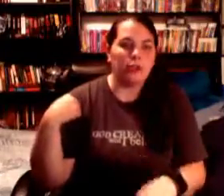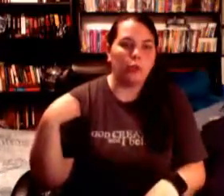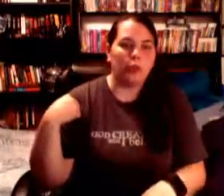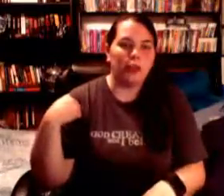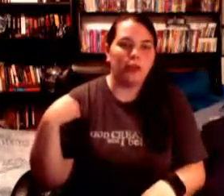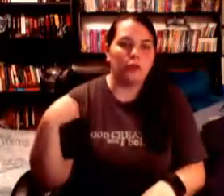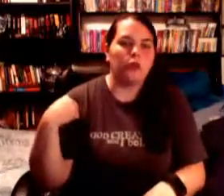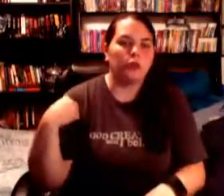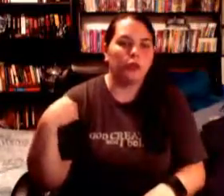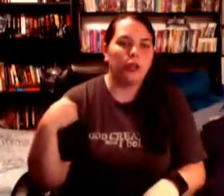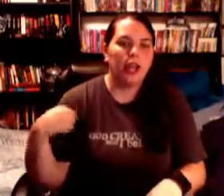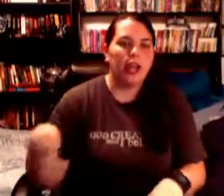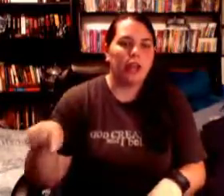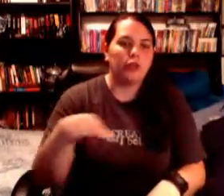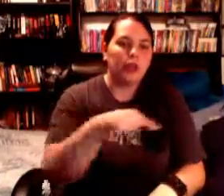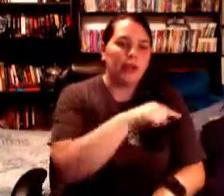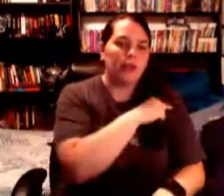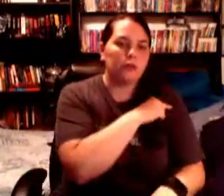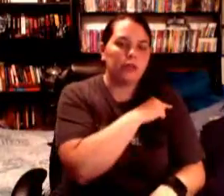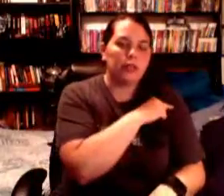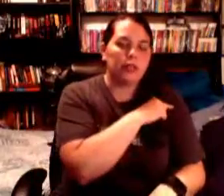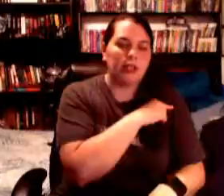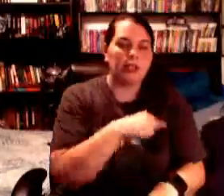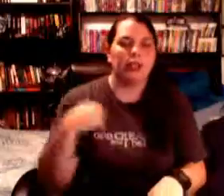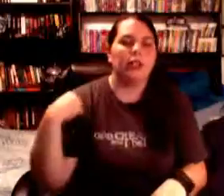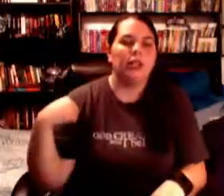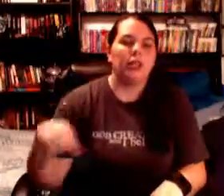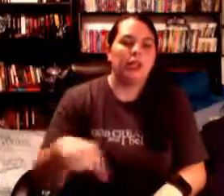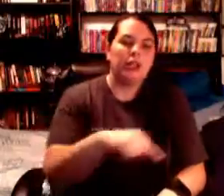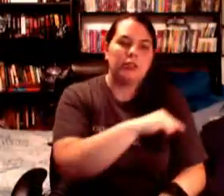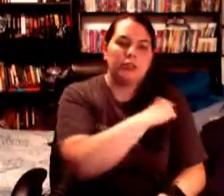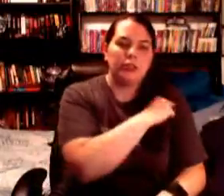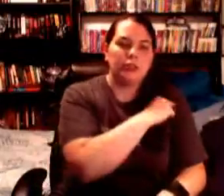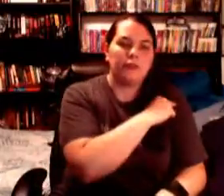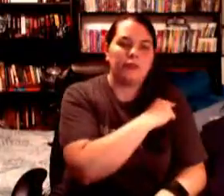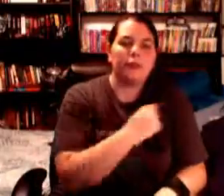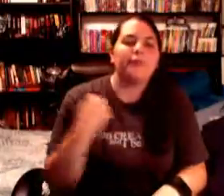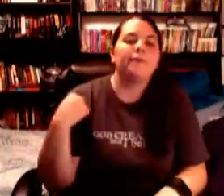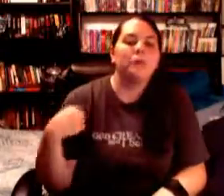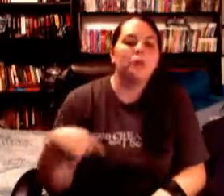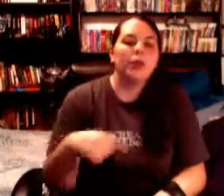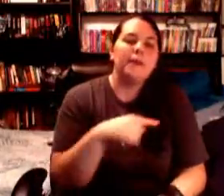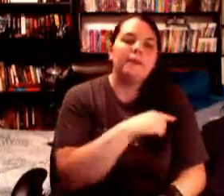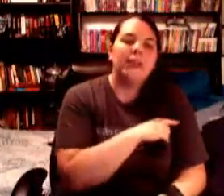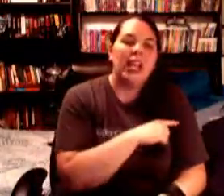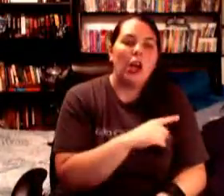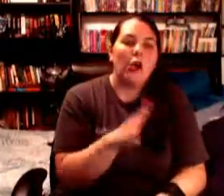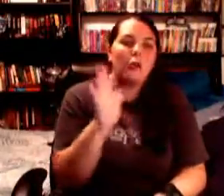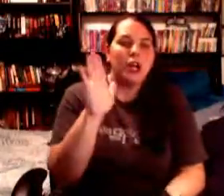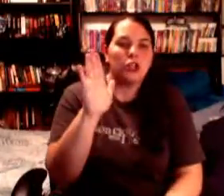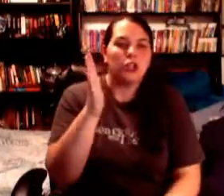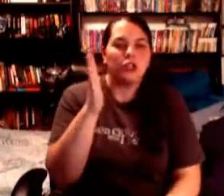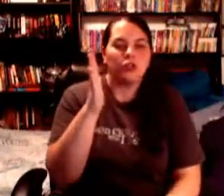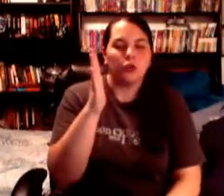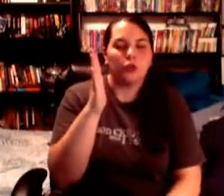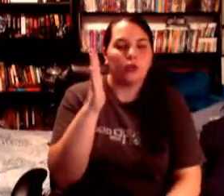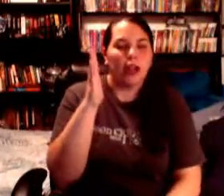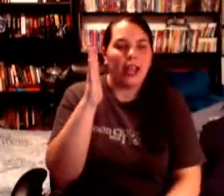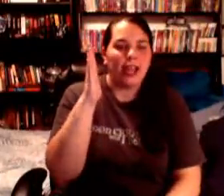you point at your right shoulder and you come out and touch your left shoulder. We. Will is your right